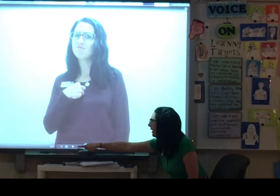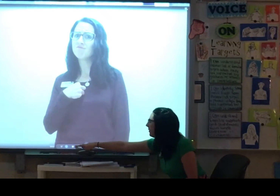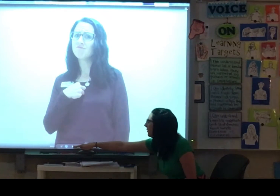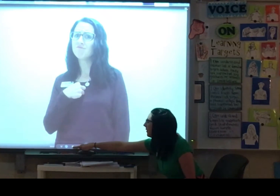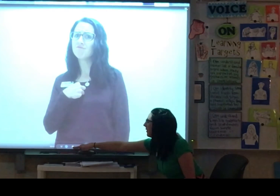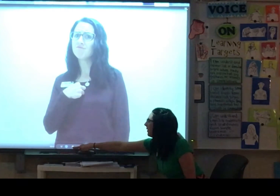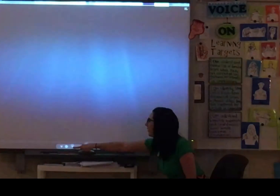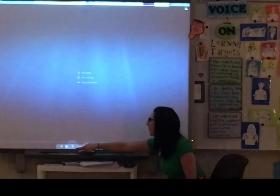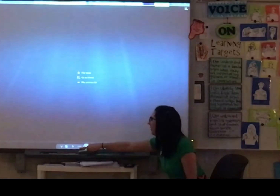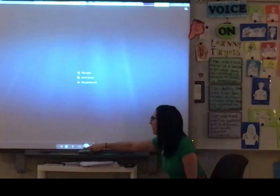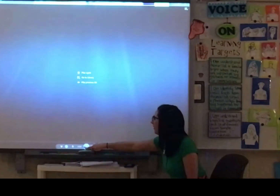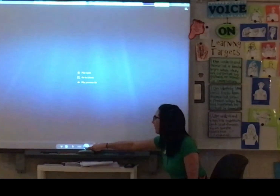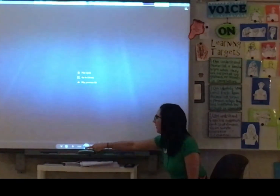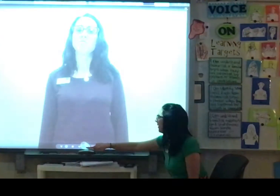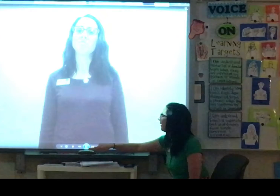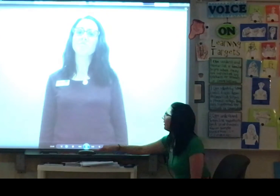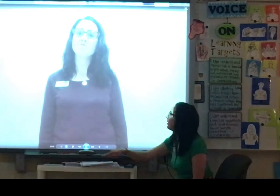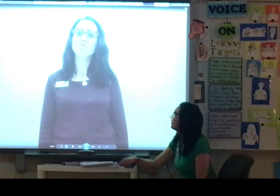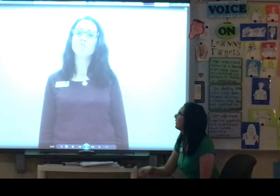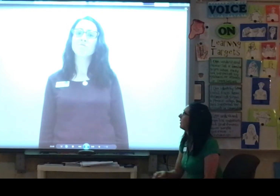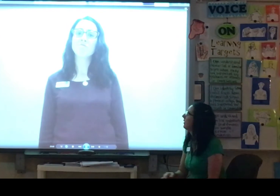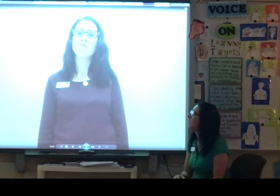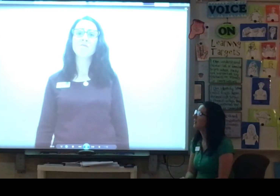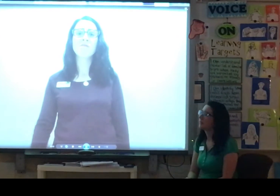Ready? You just Get it?